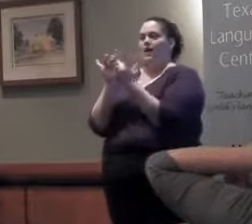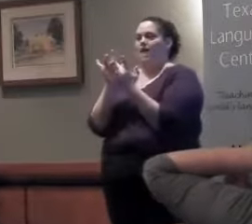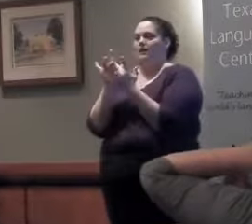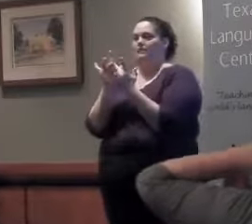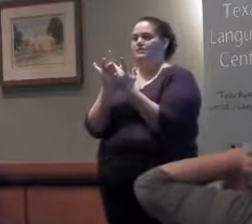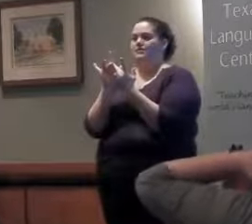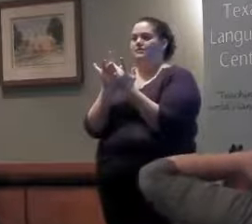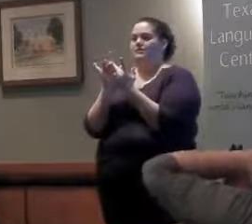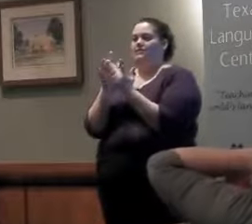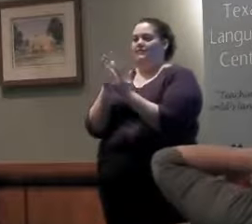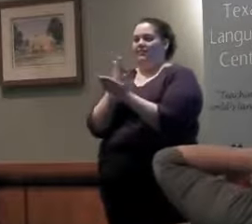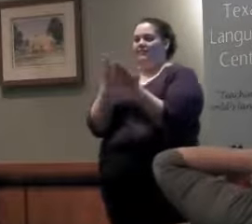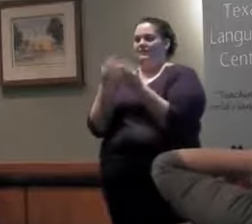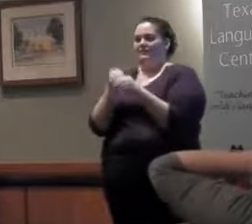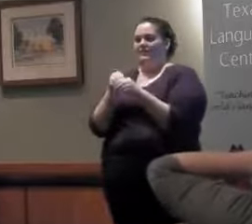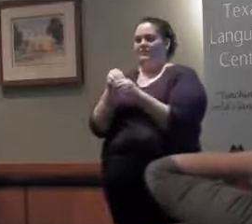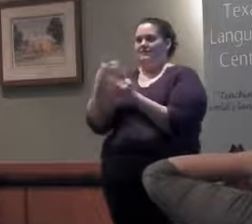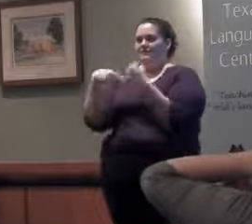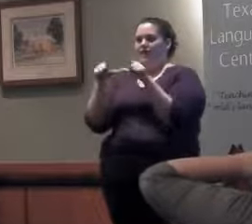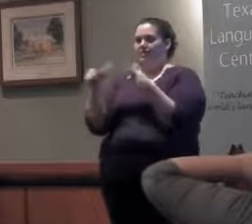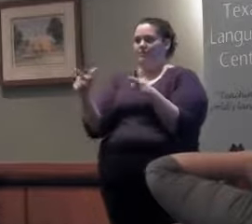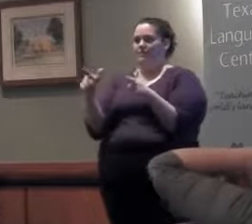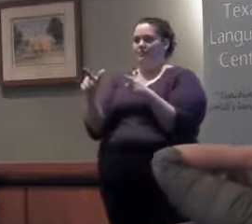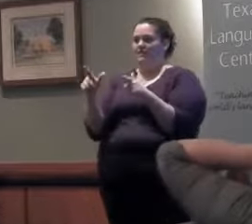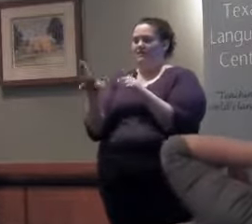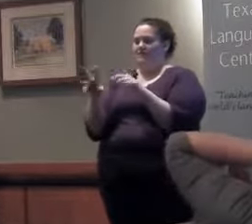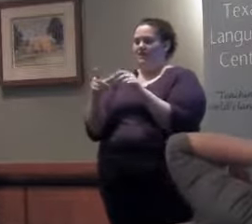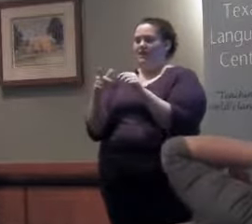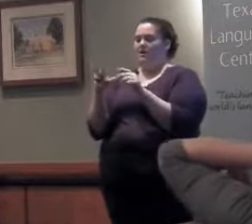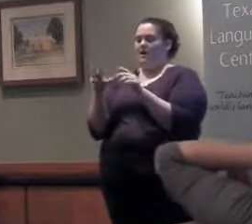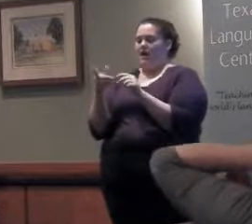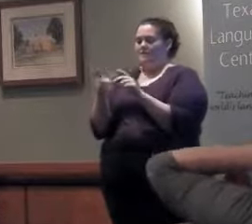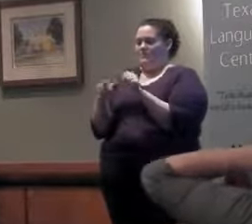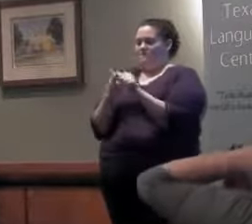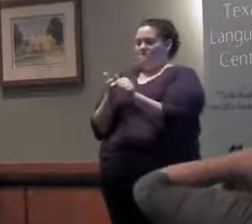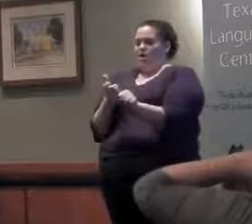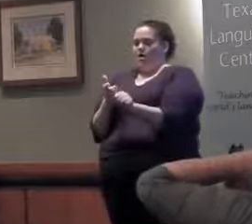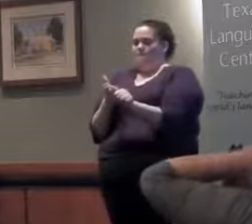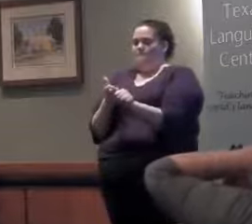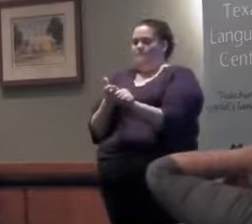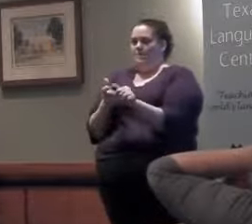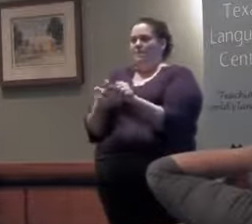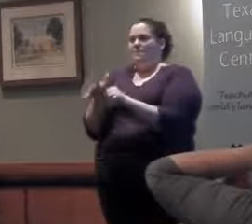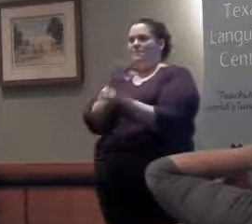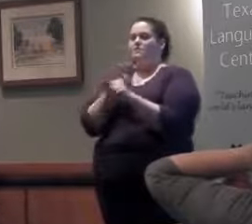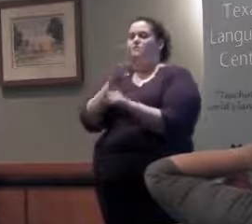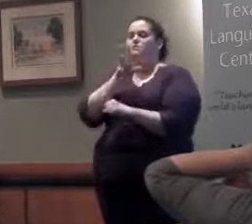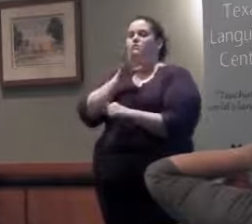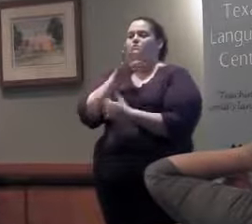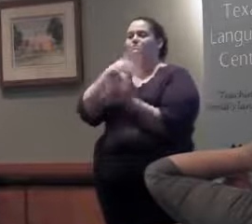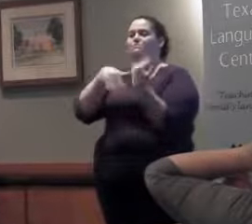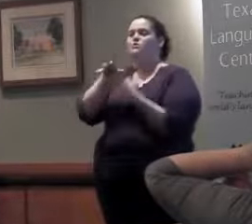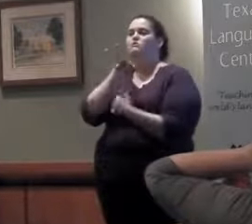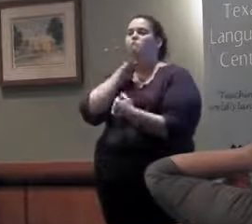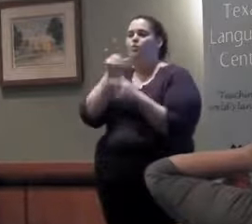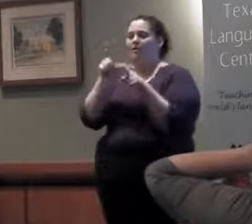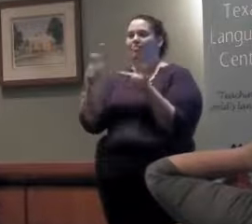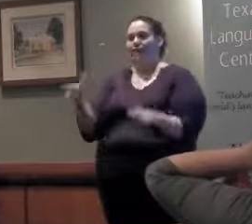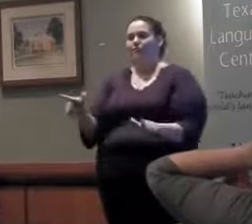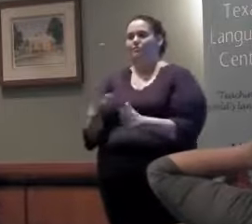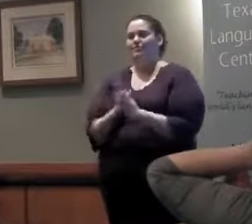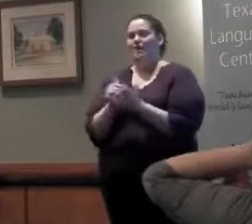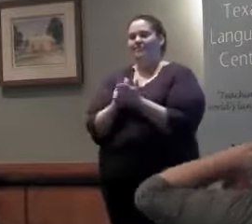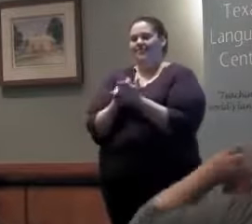sign languages that come from the ambient spoken languages. They're just kind of a natural part of the evolution of sign